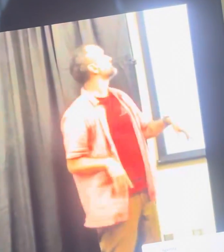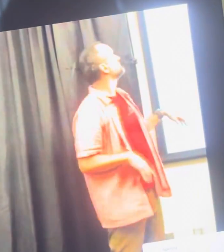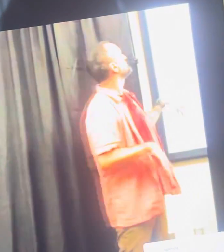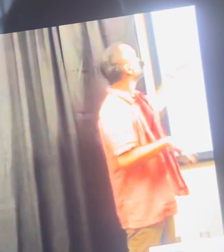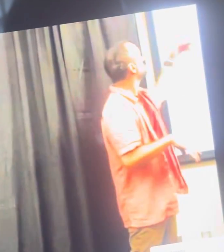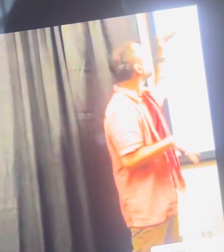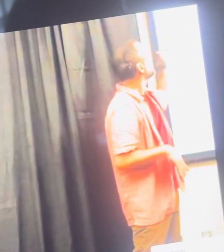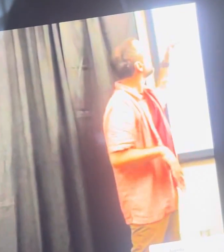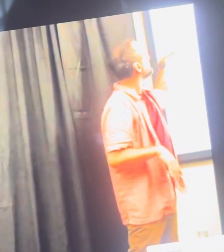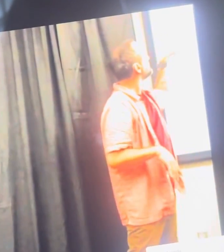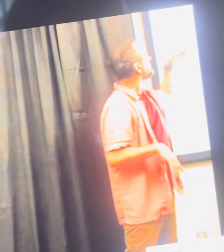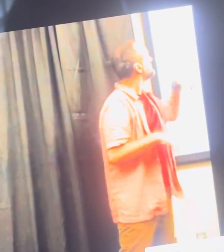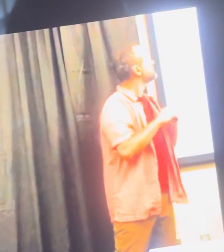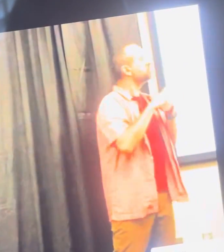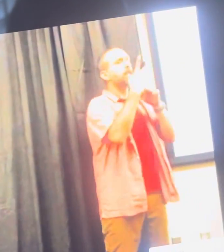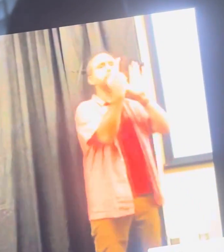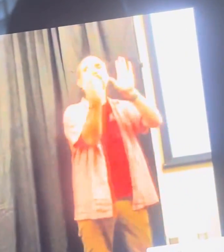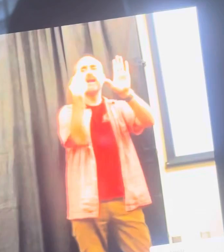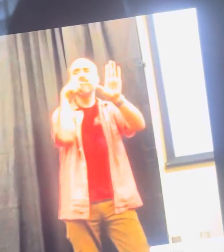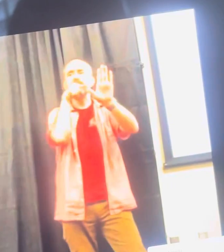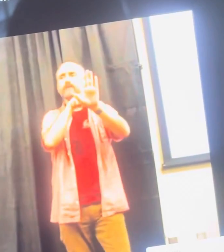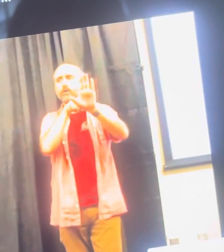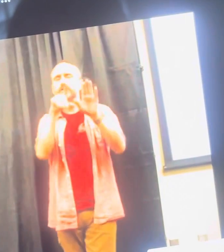And then we'll have a break. Next,